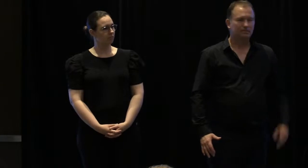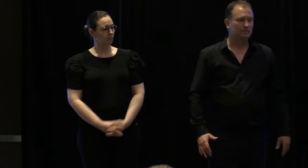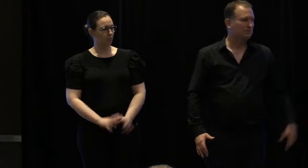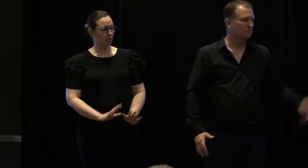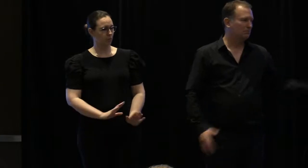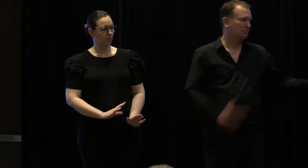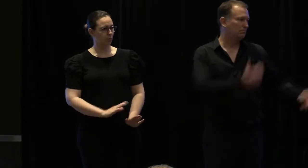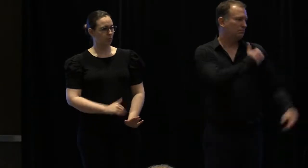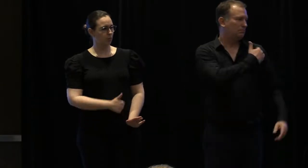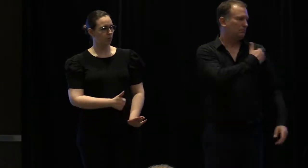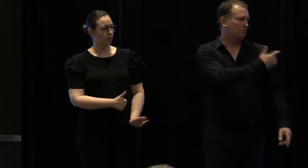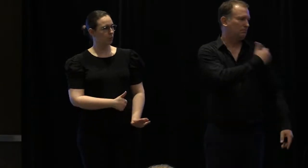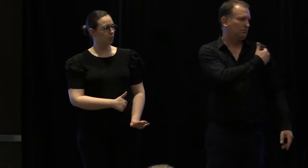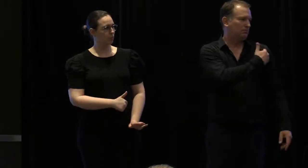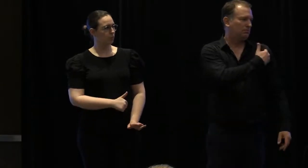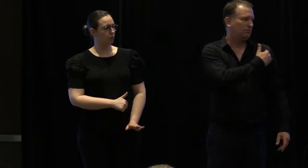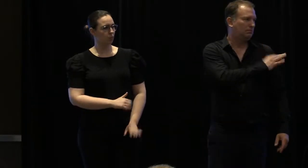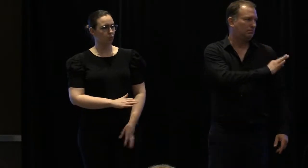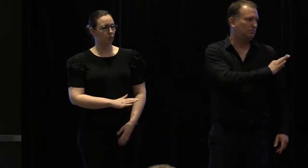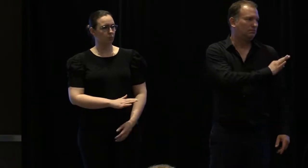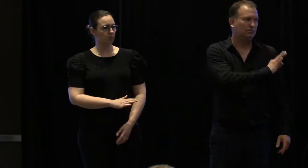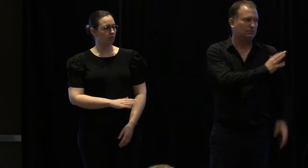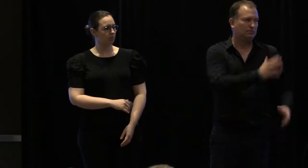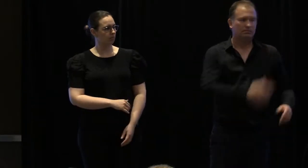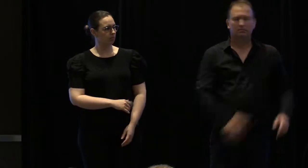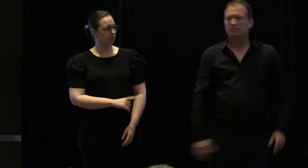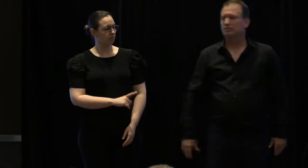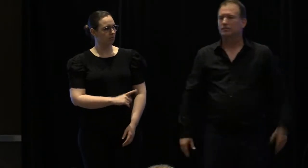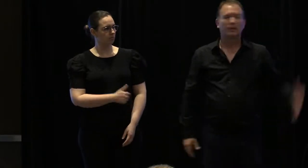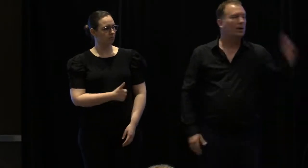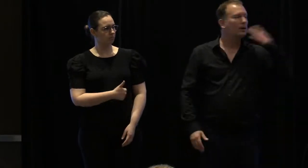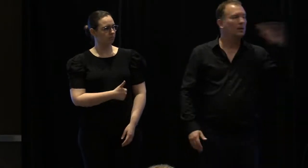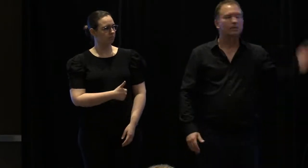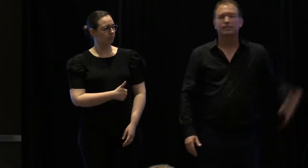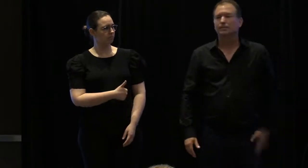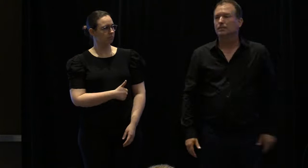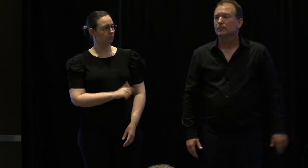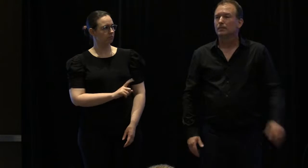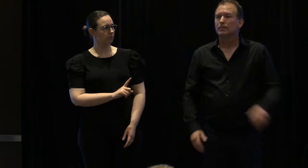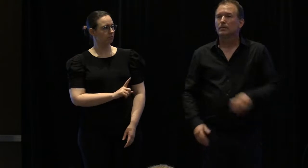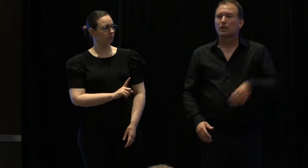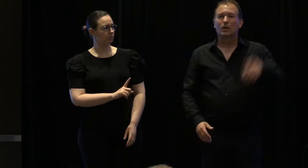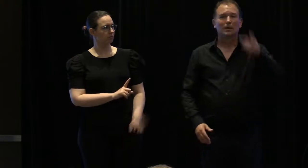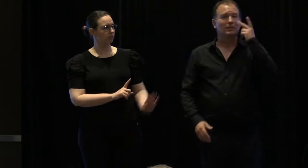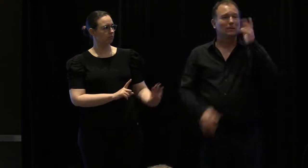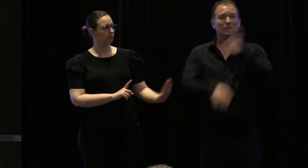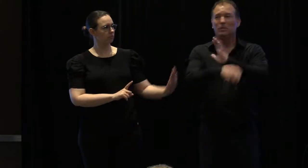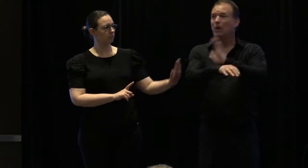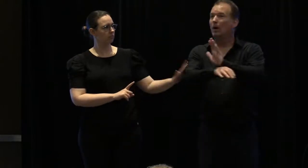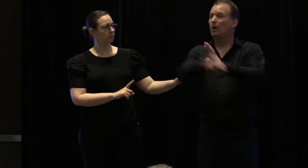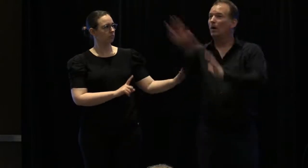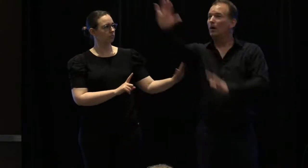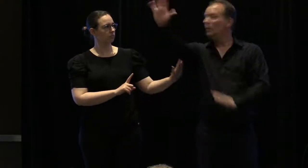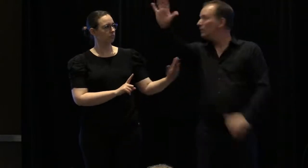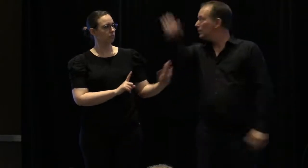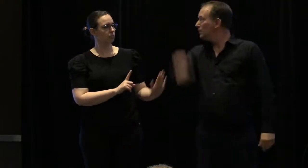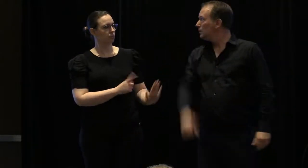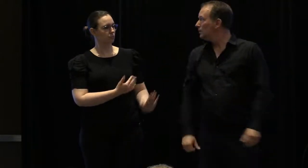Just checking with everybody. You let me know if you need me to stop or change.